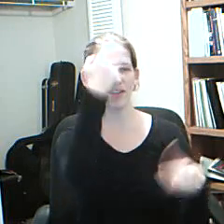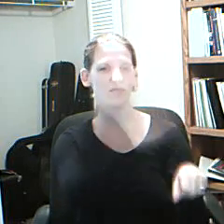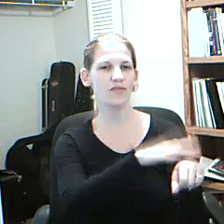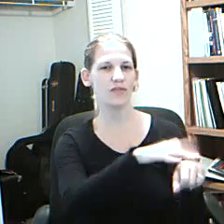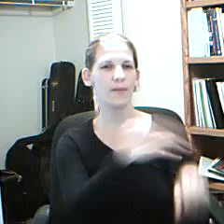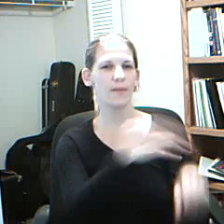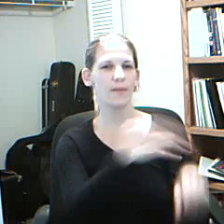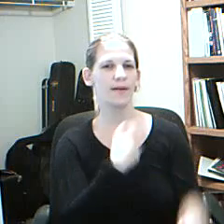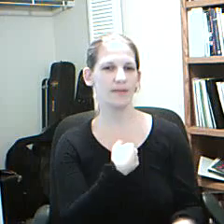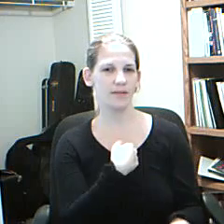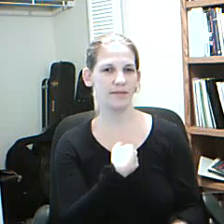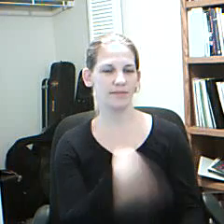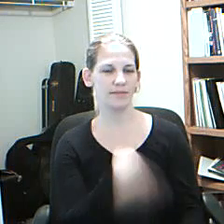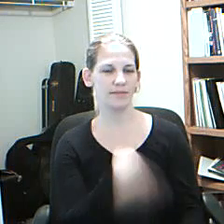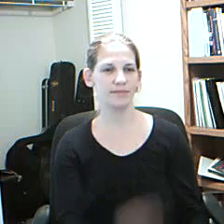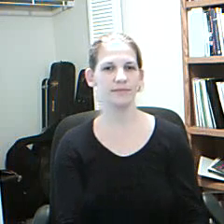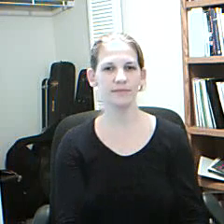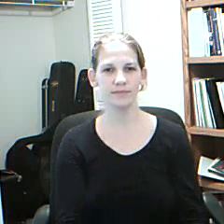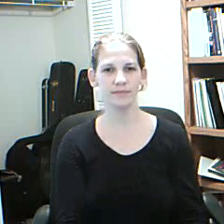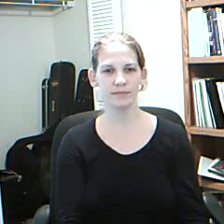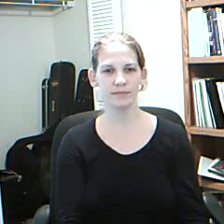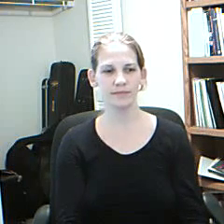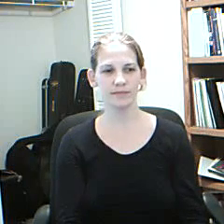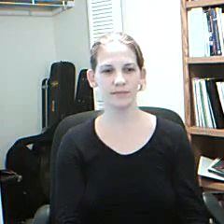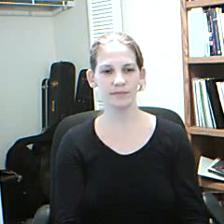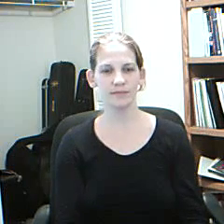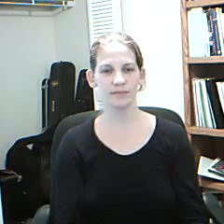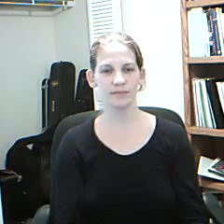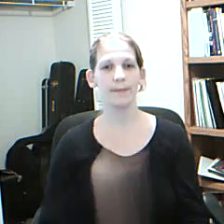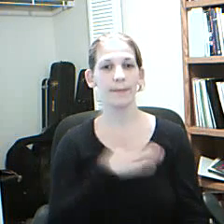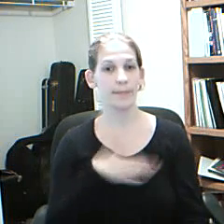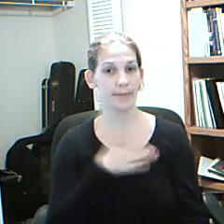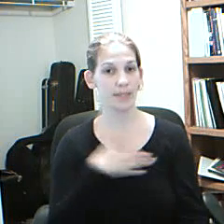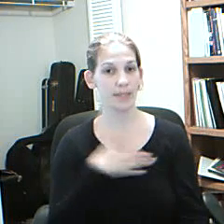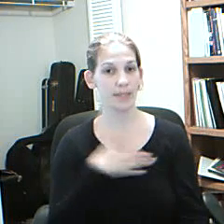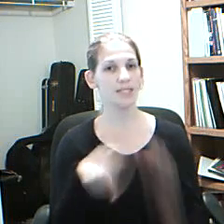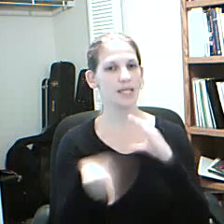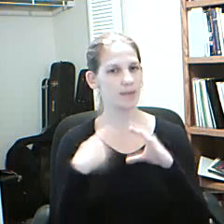and value your comments. Please feel free to email me anytime you'd like.